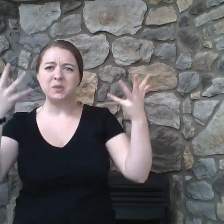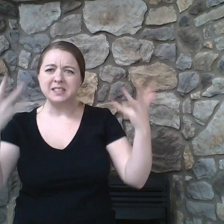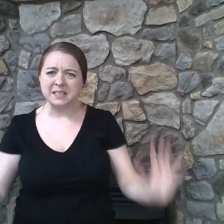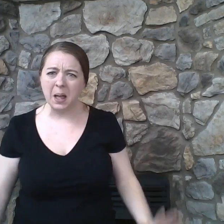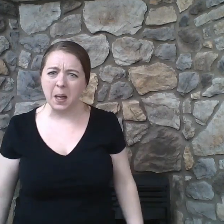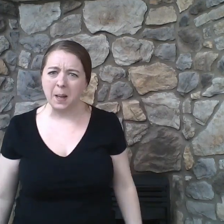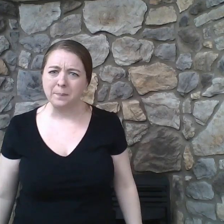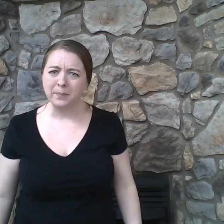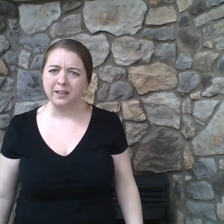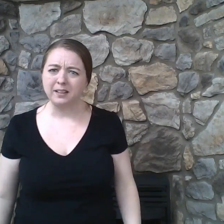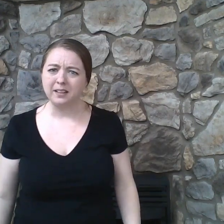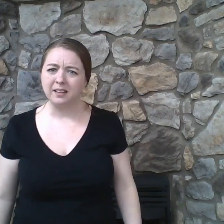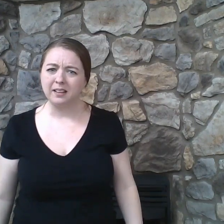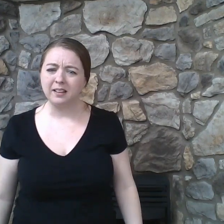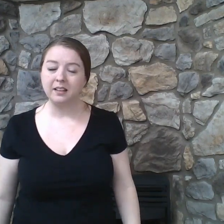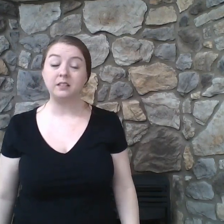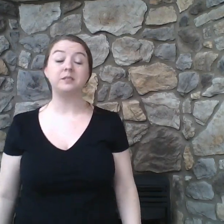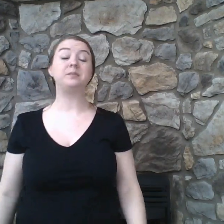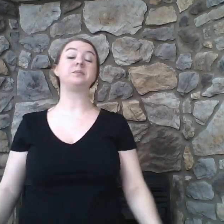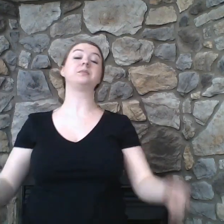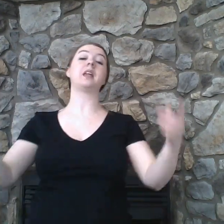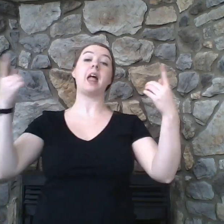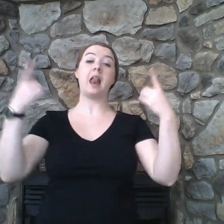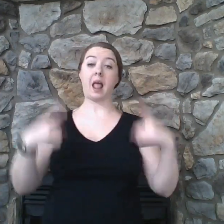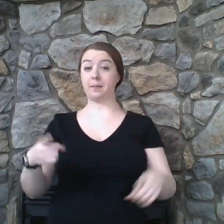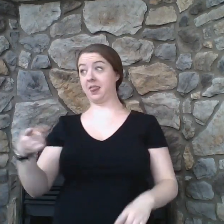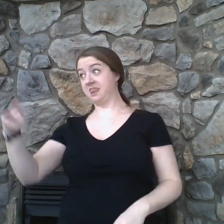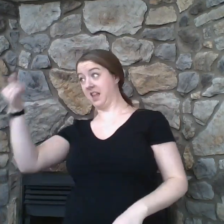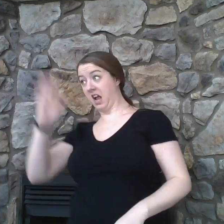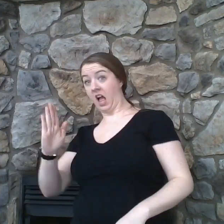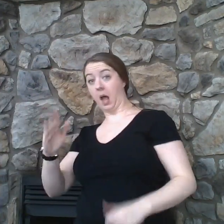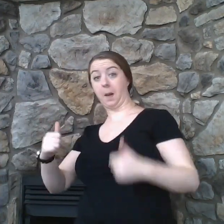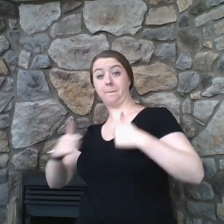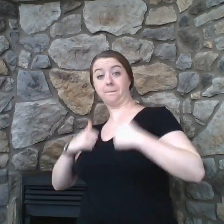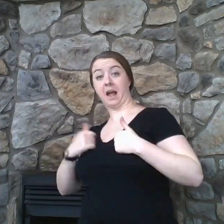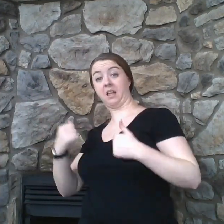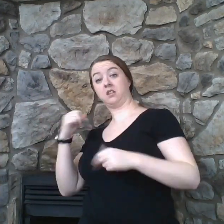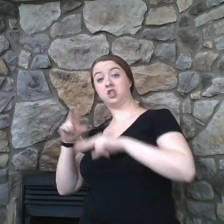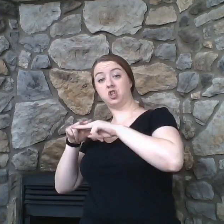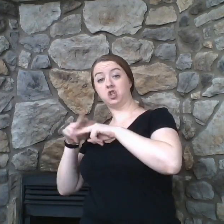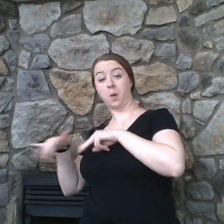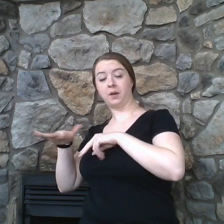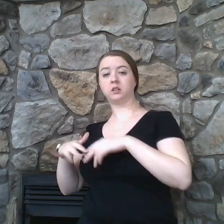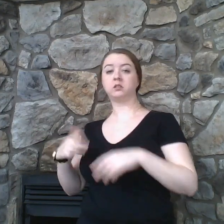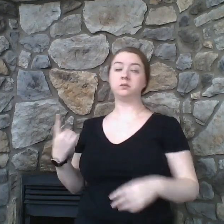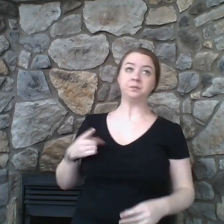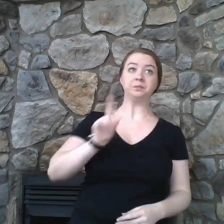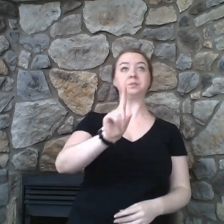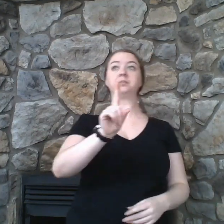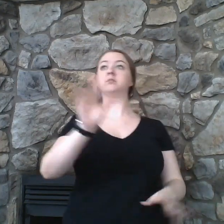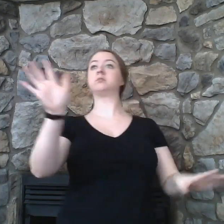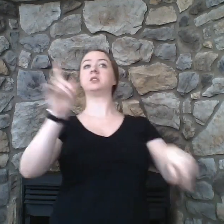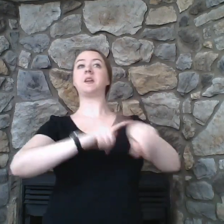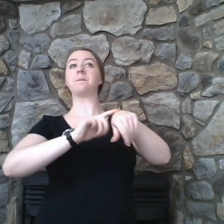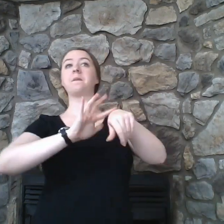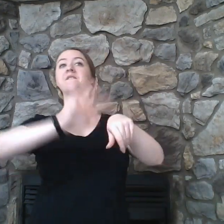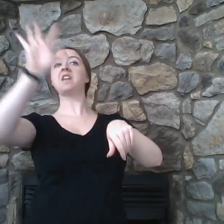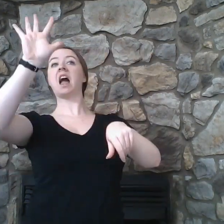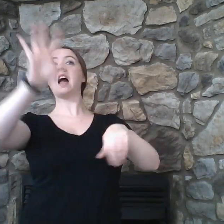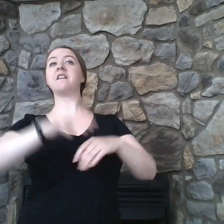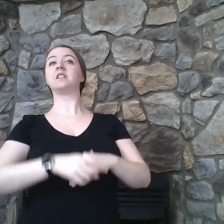Man Kangaroo stop. Then came Kong from his bath in the salt pans and said, "It's